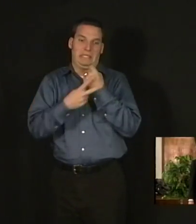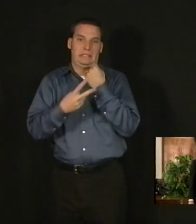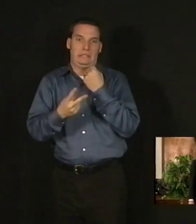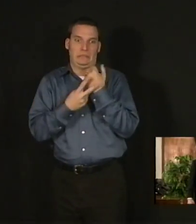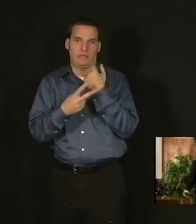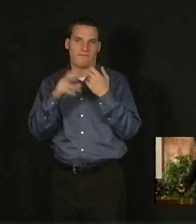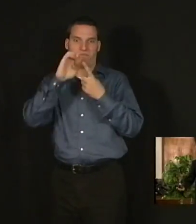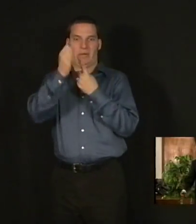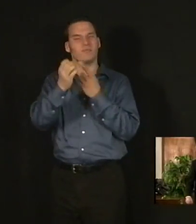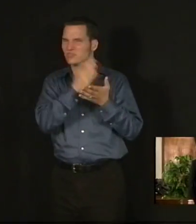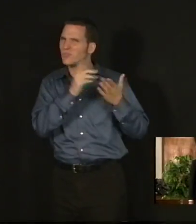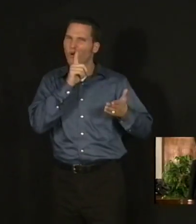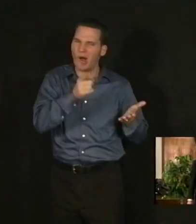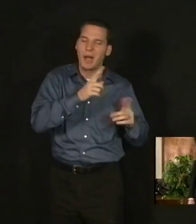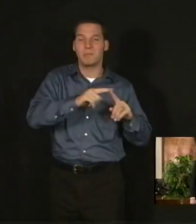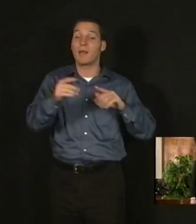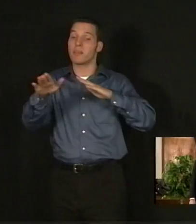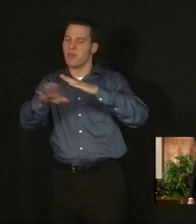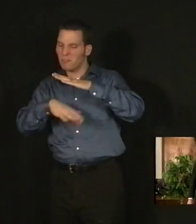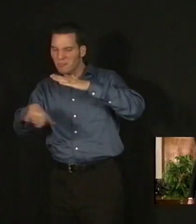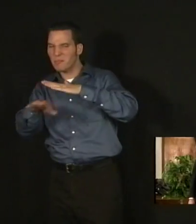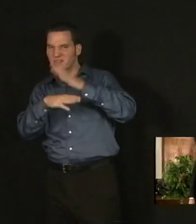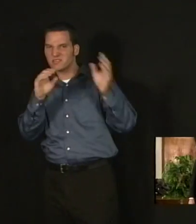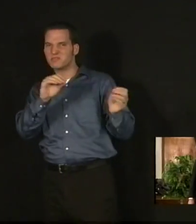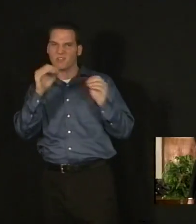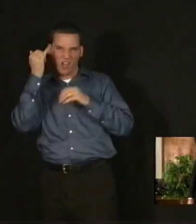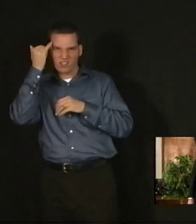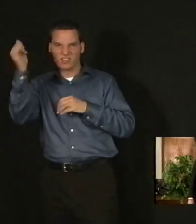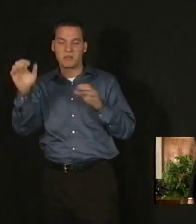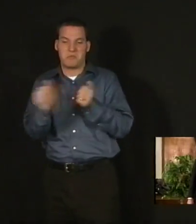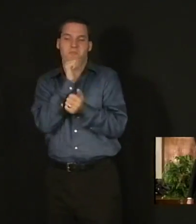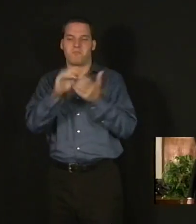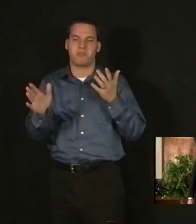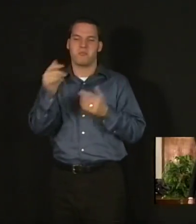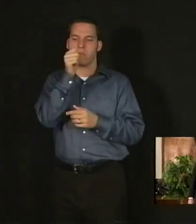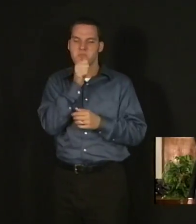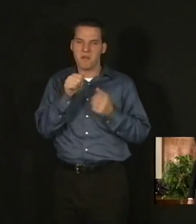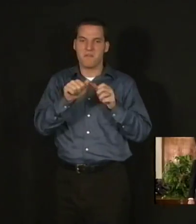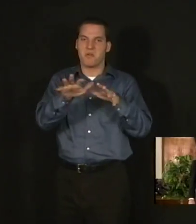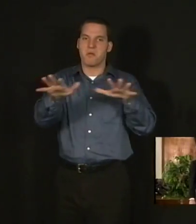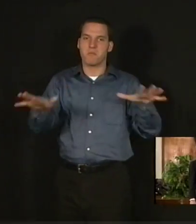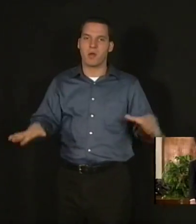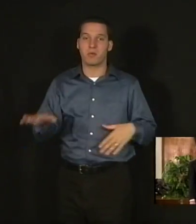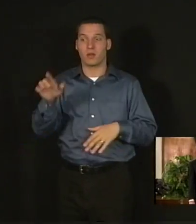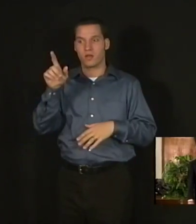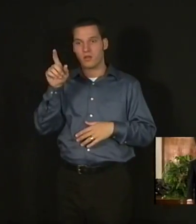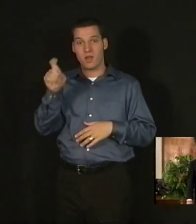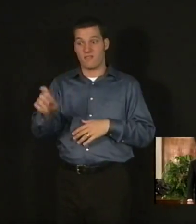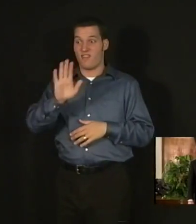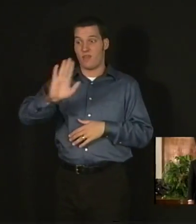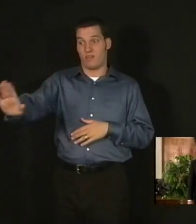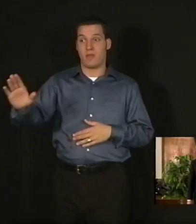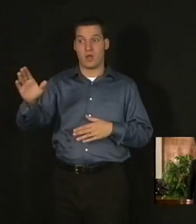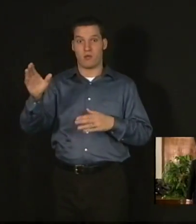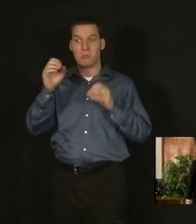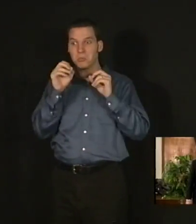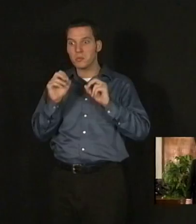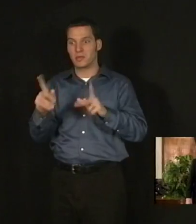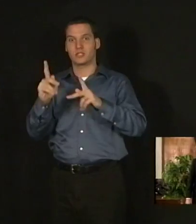save the environment. Some probably are. But the basic idea behind the movement is abolish private property. You got to get their permit to cut down your tree.